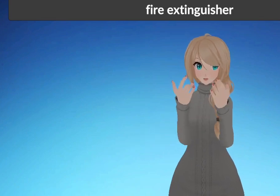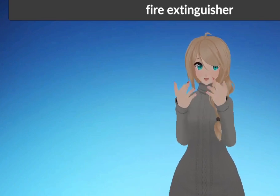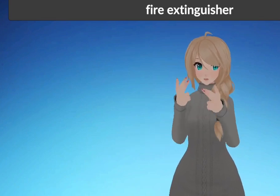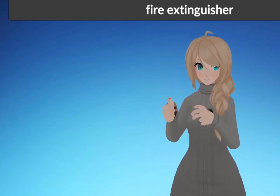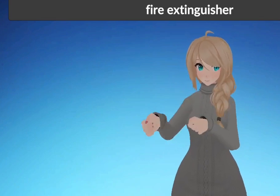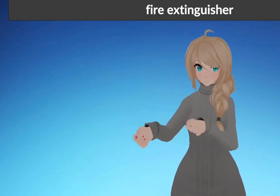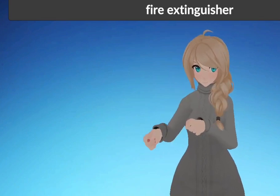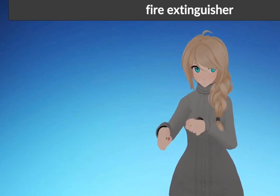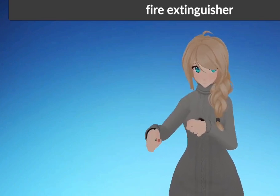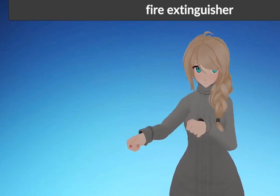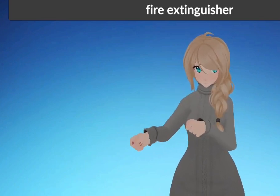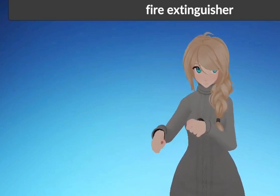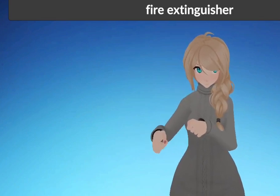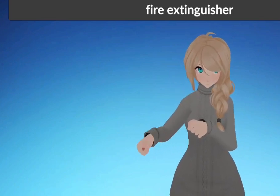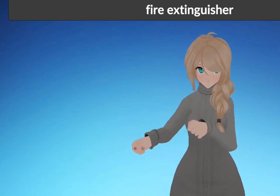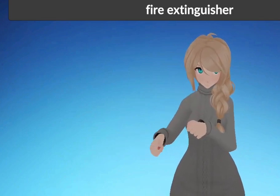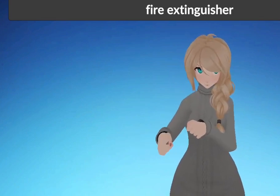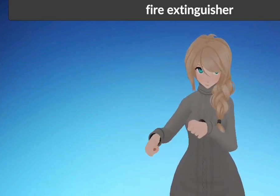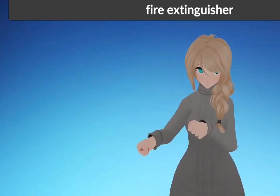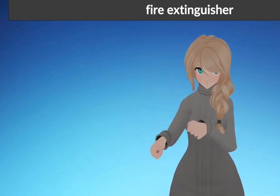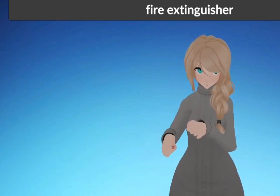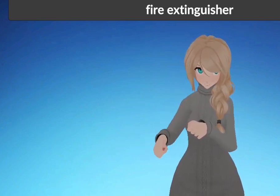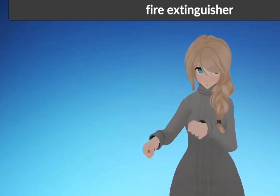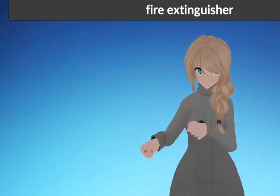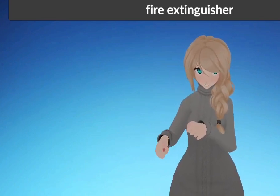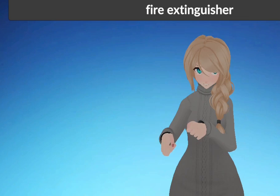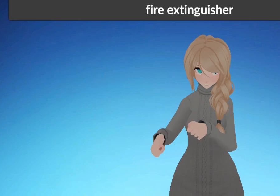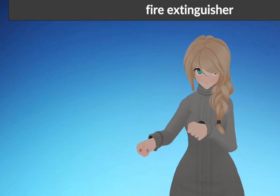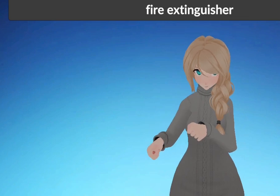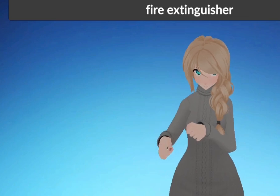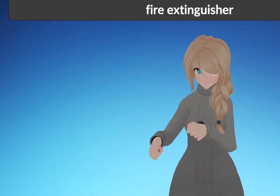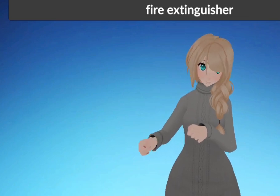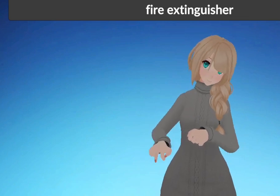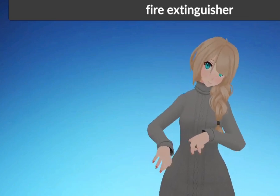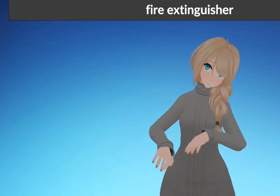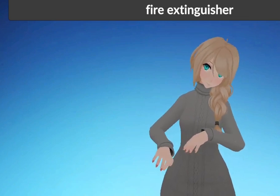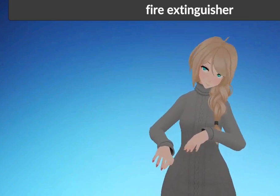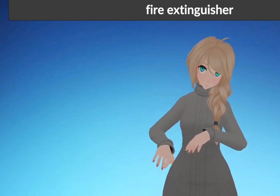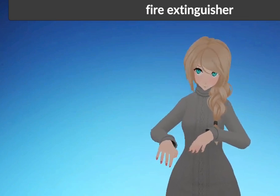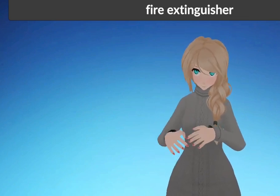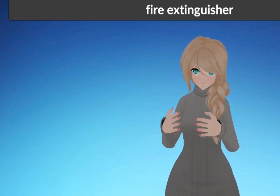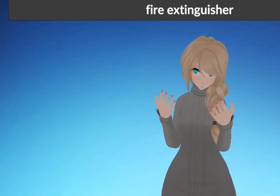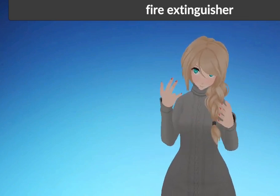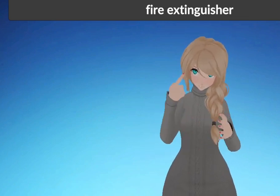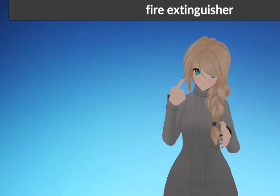Fire, it's dangerous. I think.